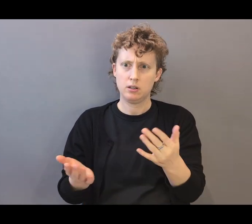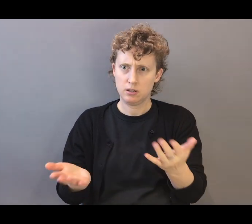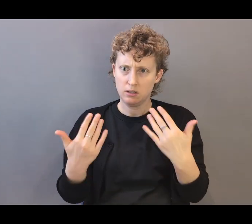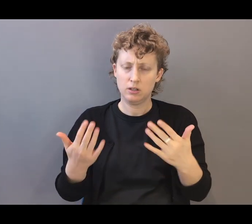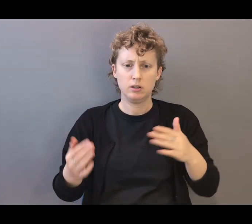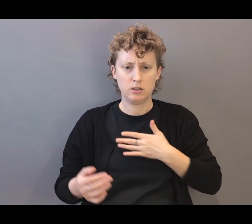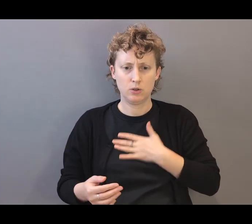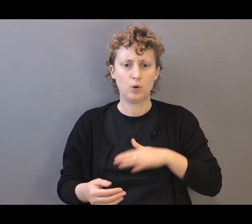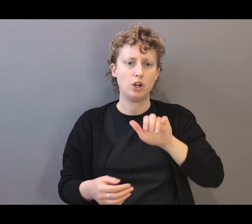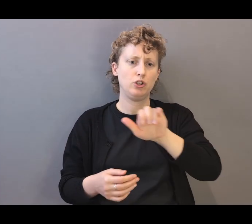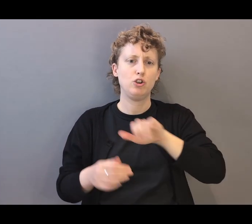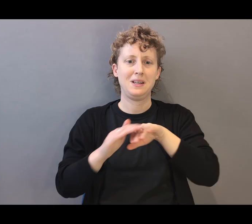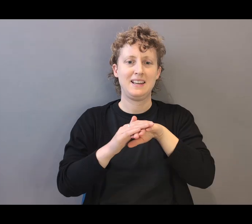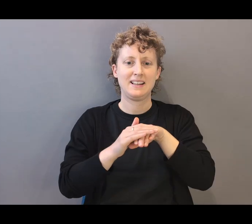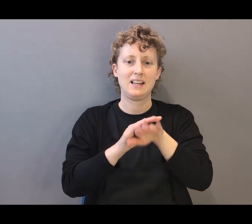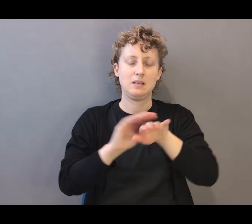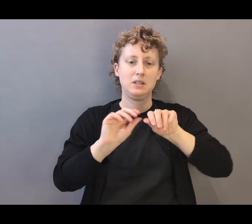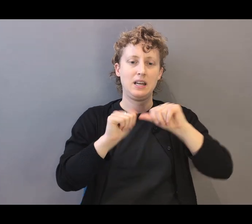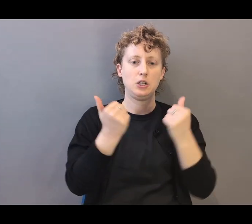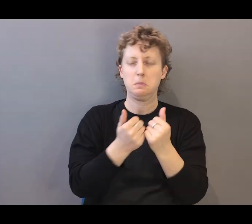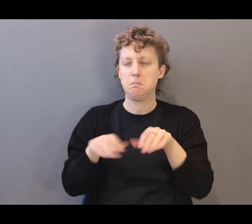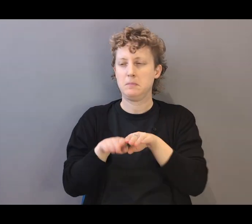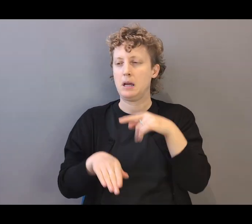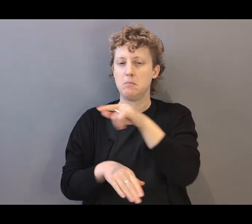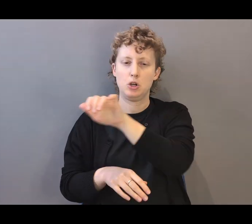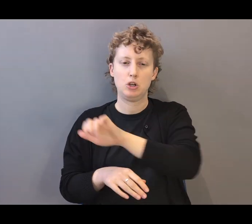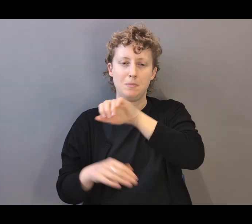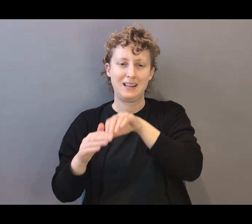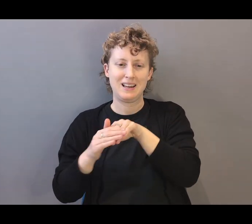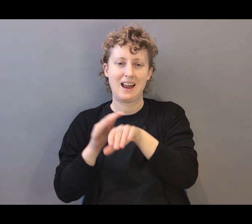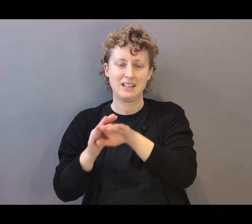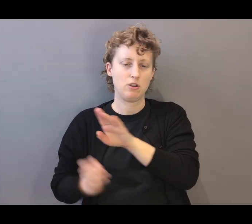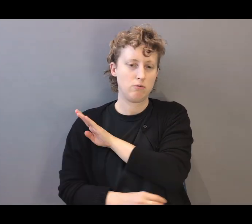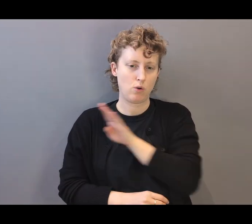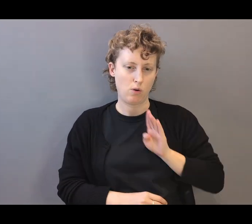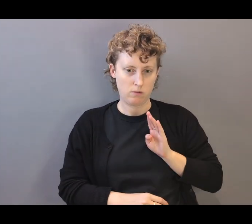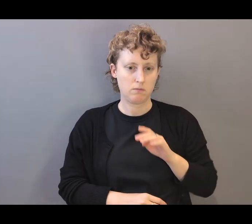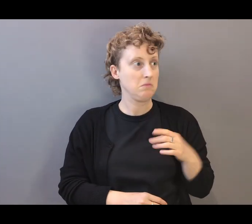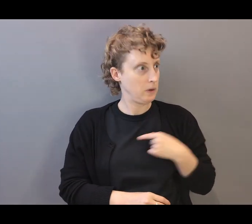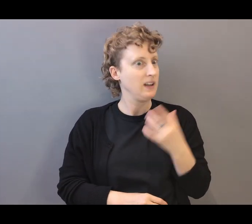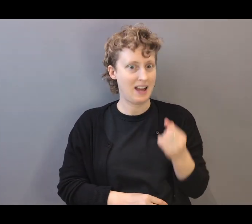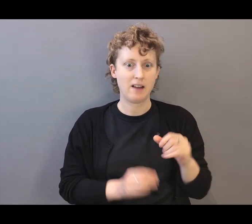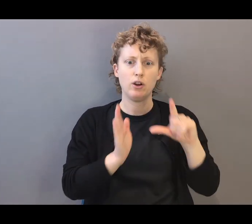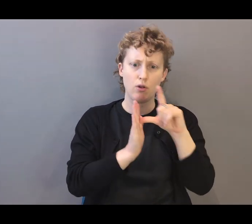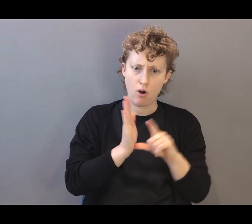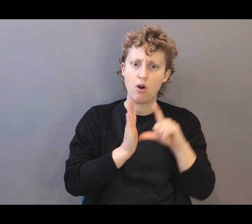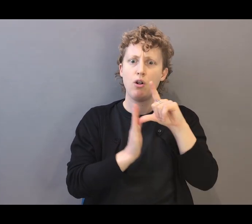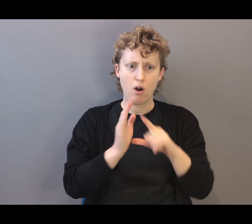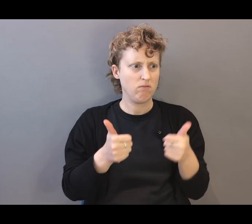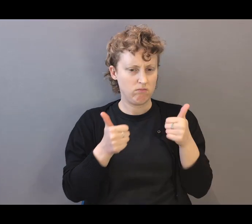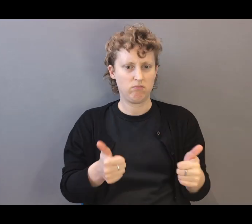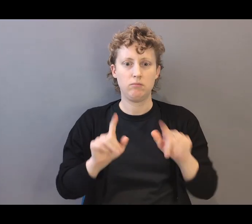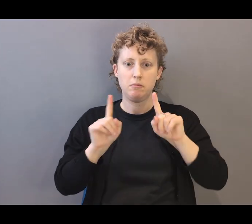US Access Board, because we have, basically today we've seen, right, we have legislation, but there's a lot of discussions that come with it in